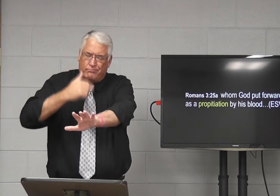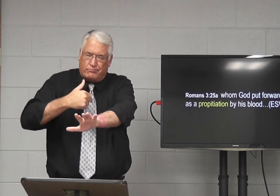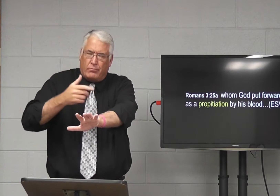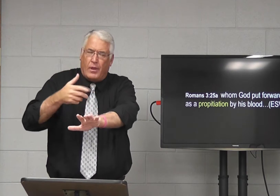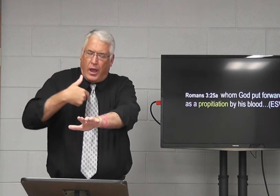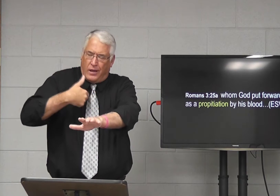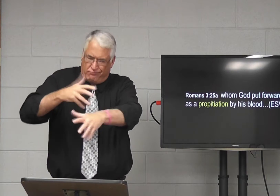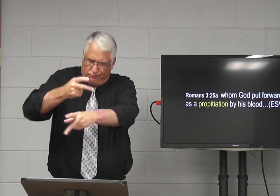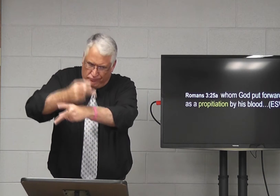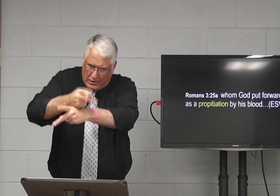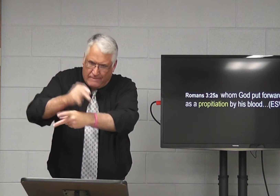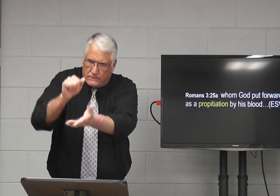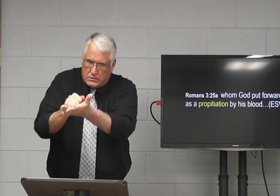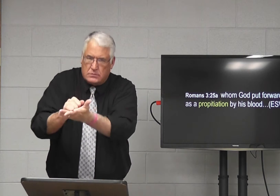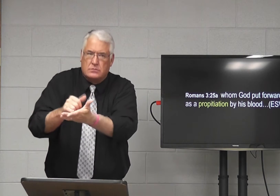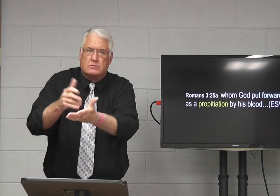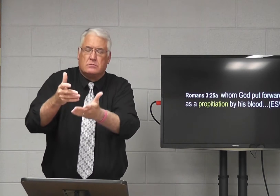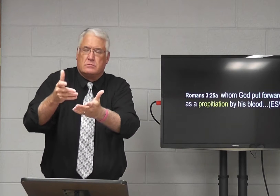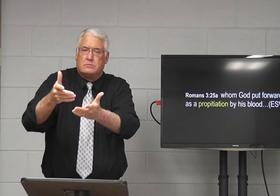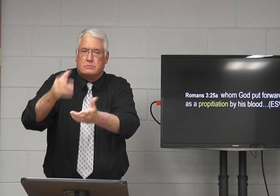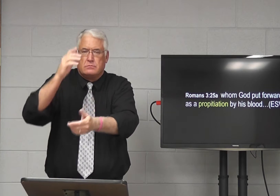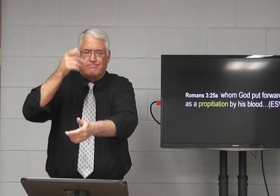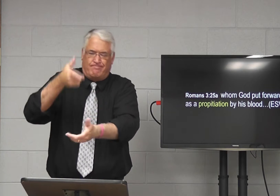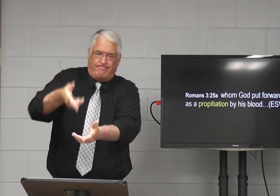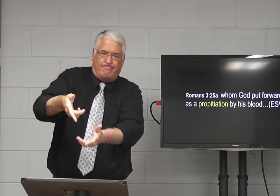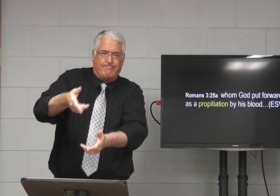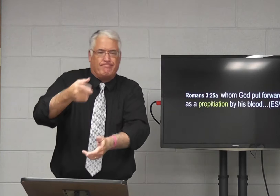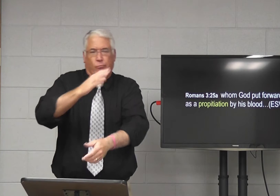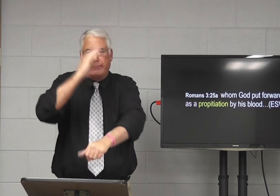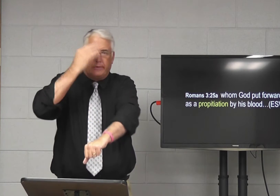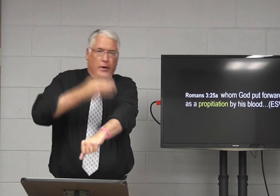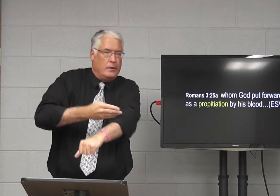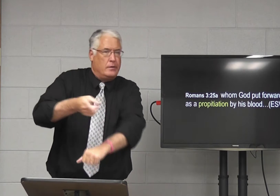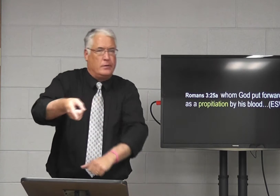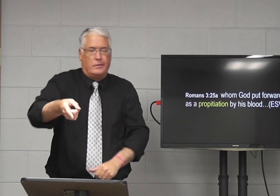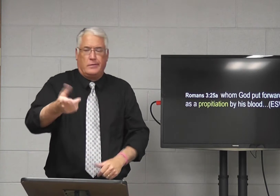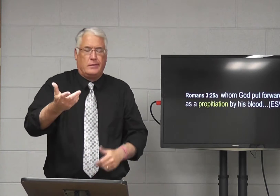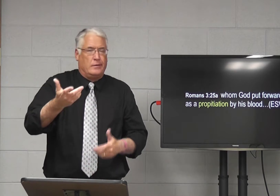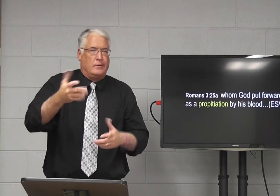he did wrong, you know, and I understand that.